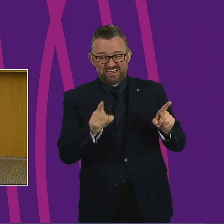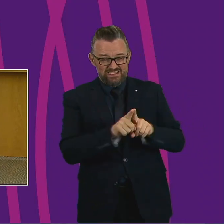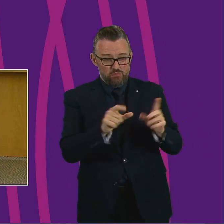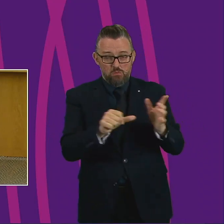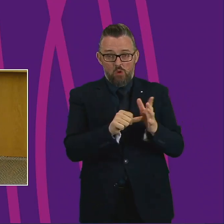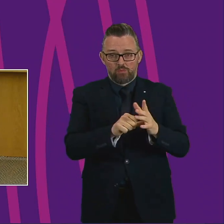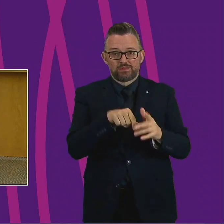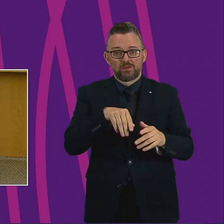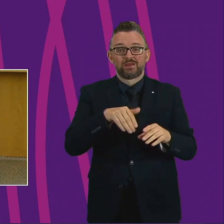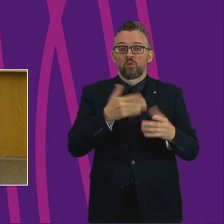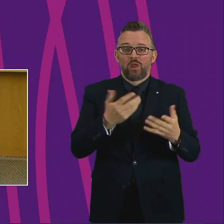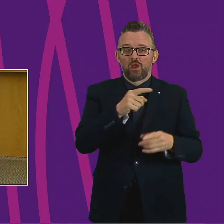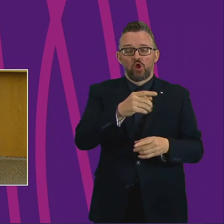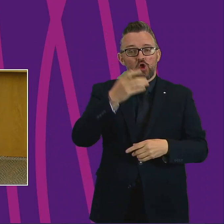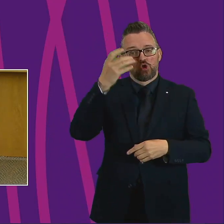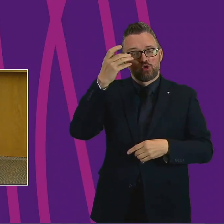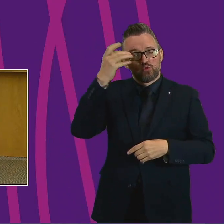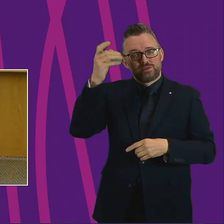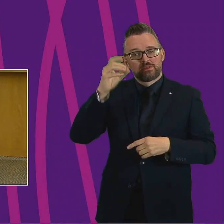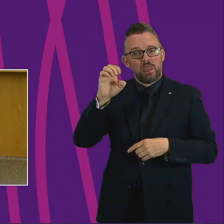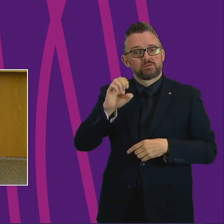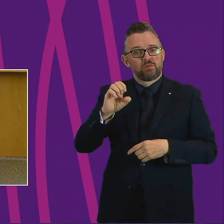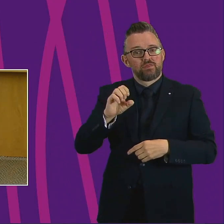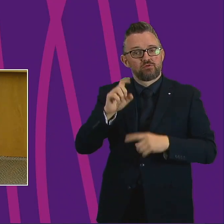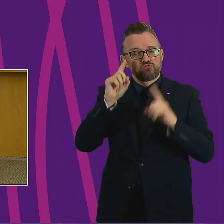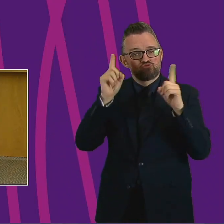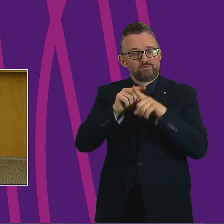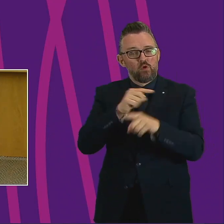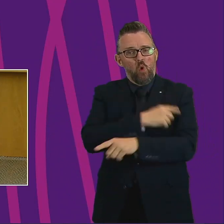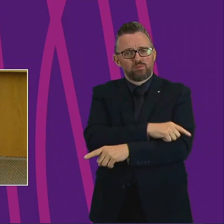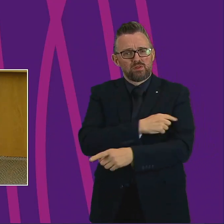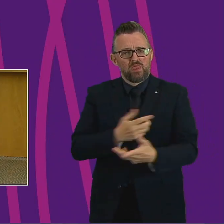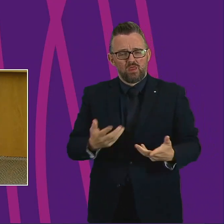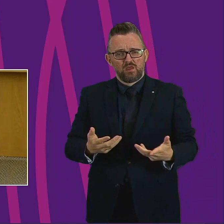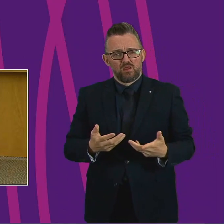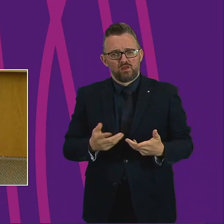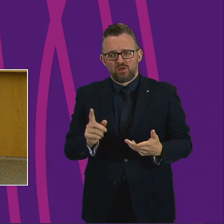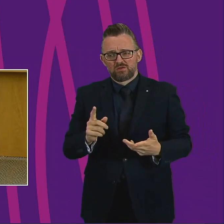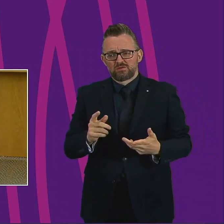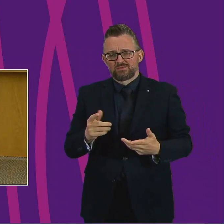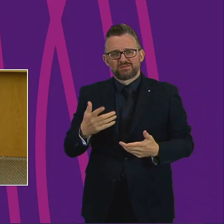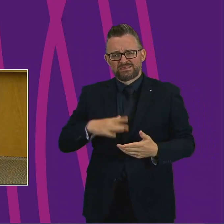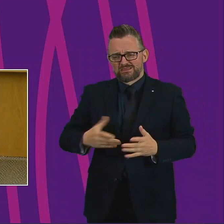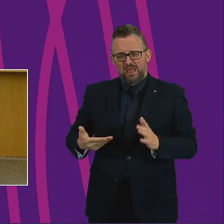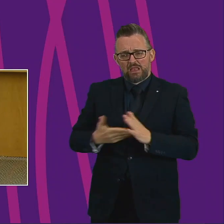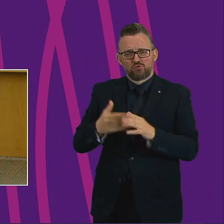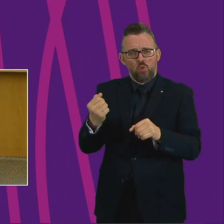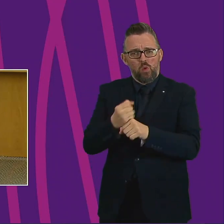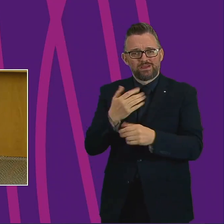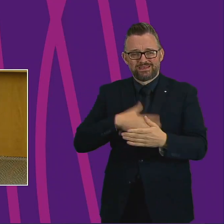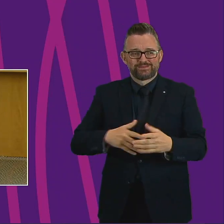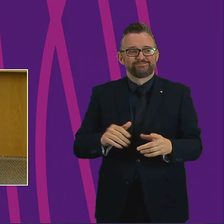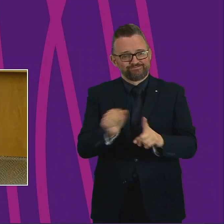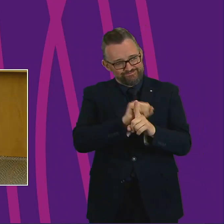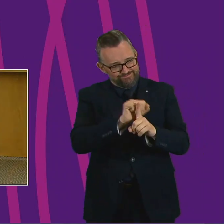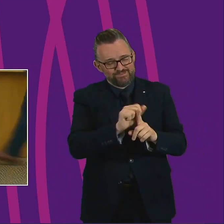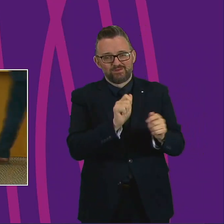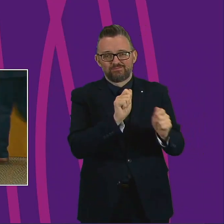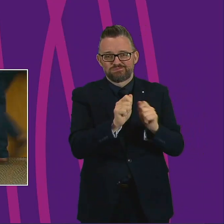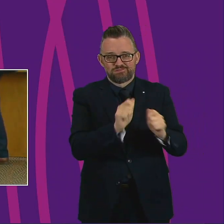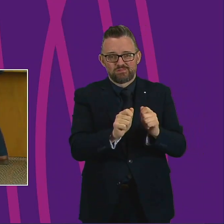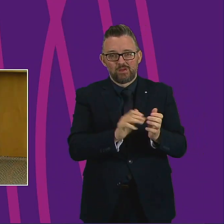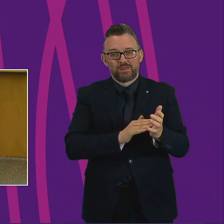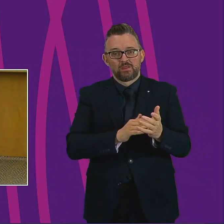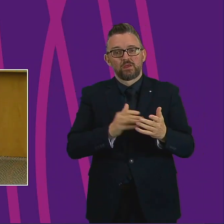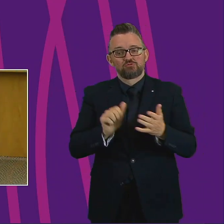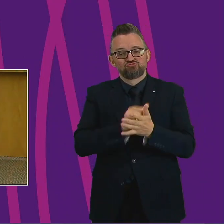identified in the QEUH, what remedial work is now required to effect changes to ensure the adequate